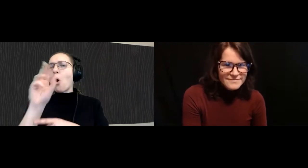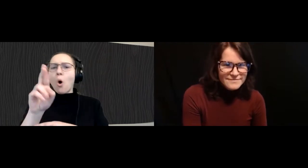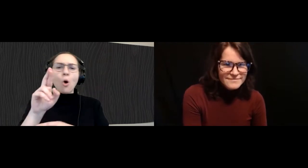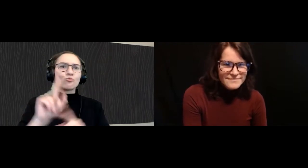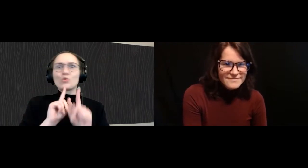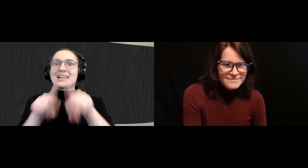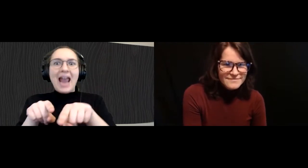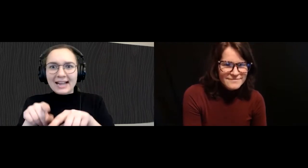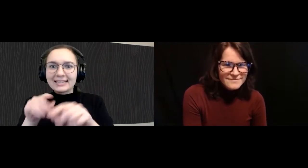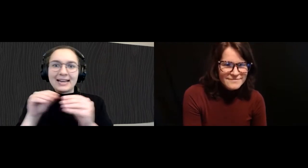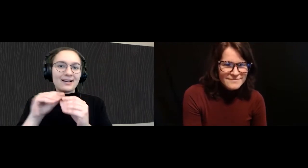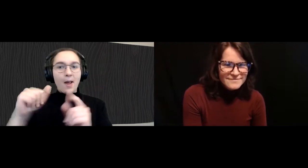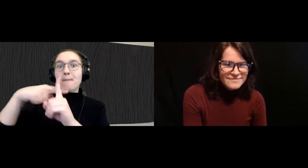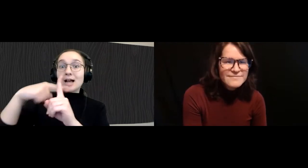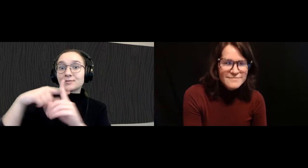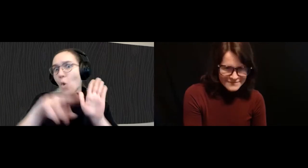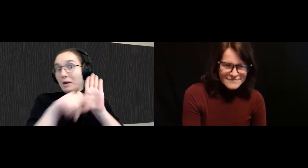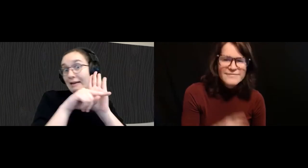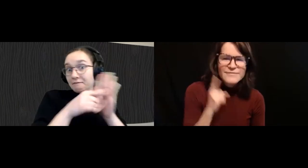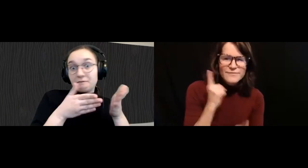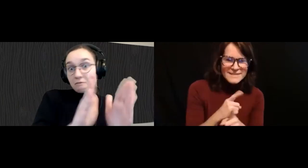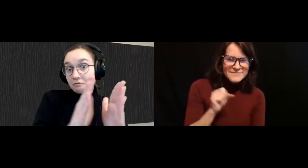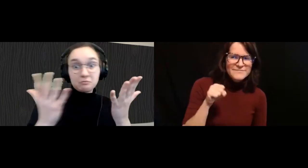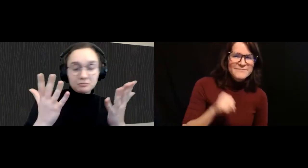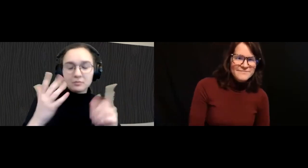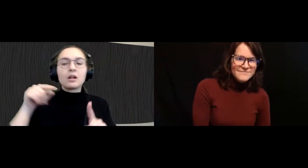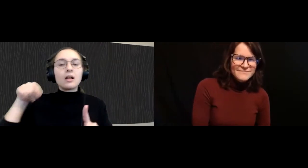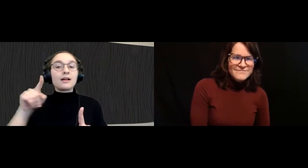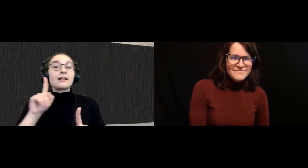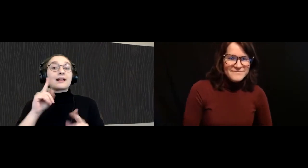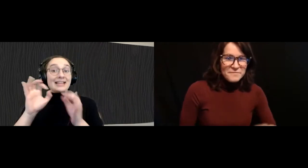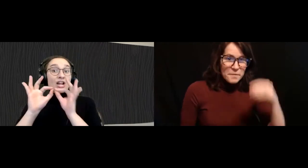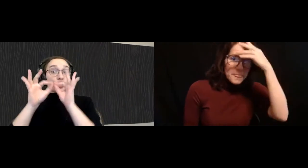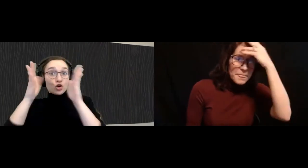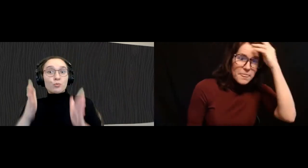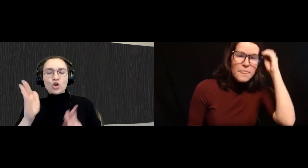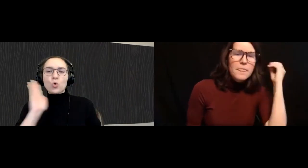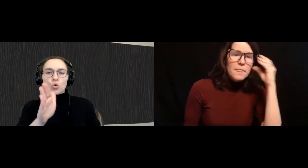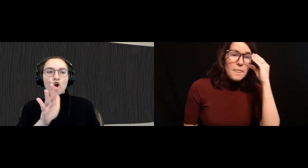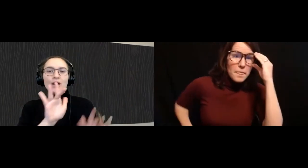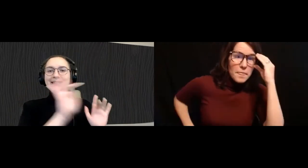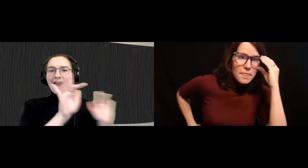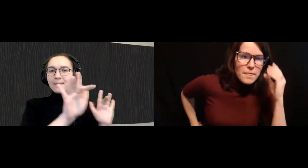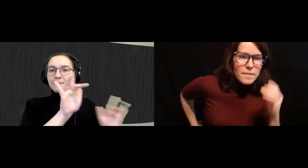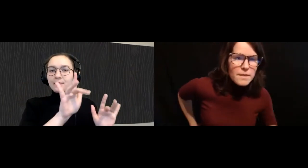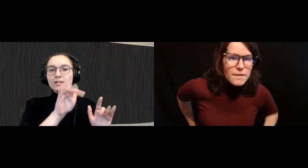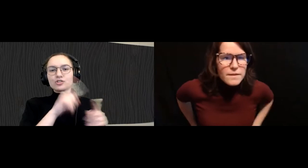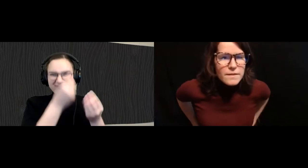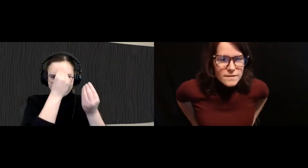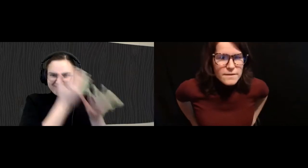would nod or would react in a positive or negative way, the interpreter would